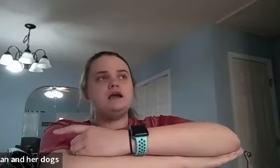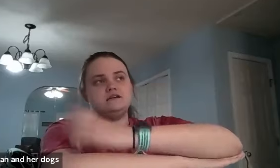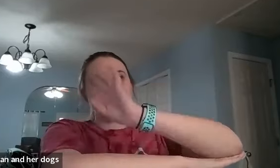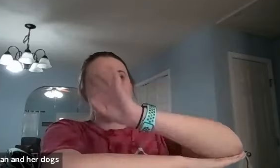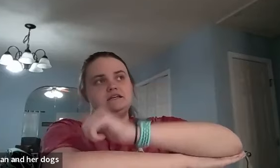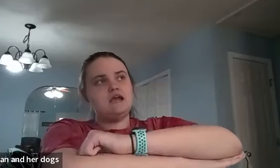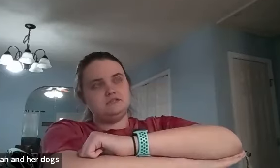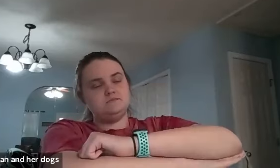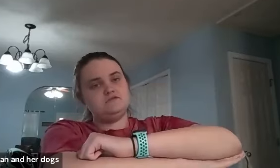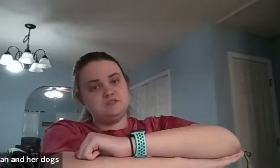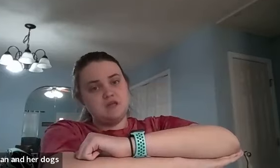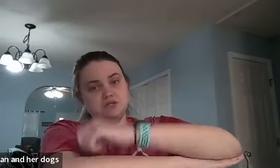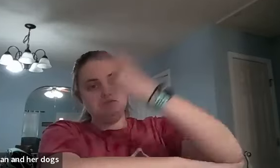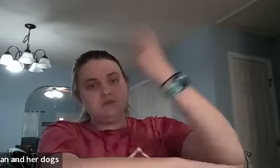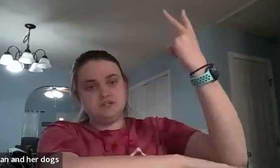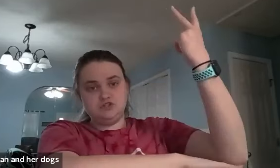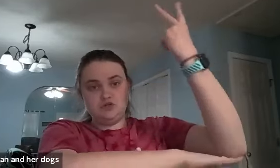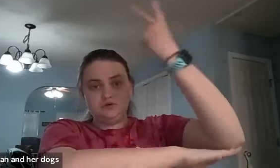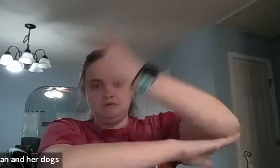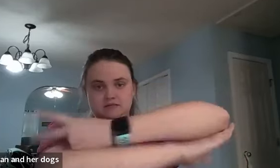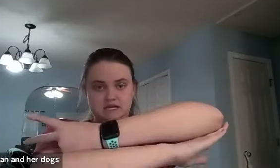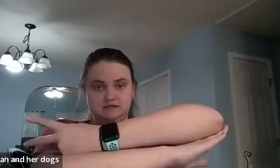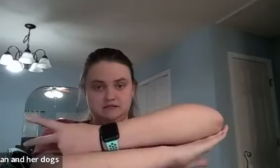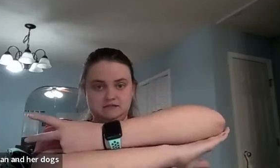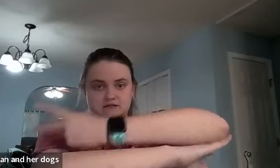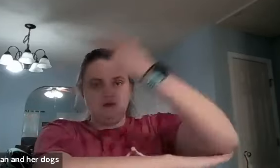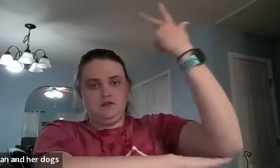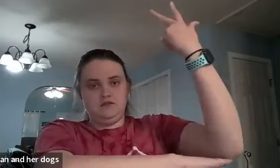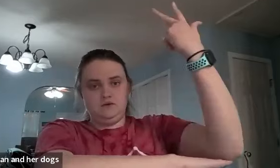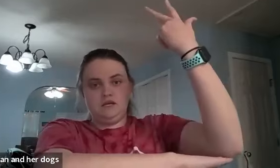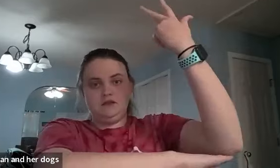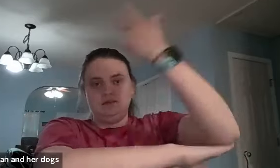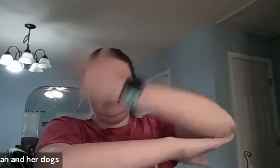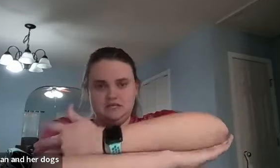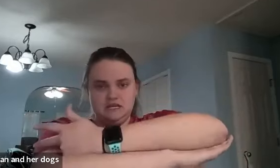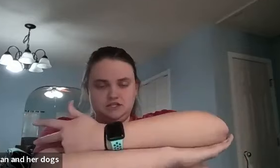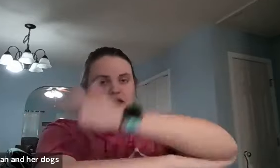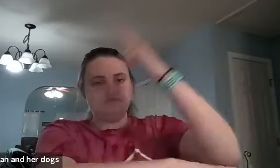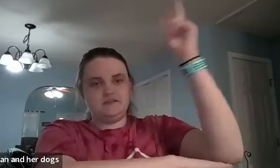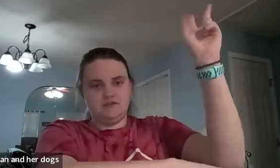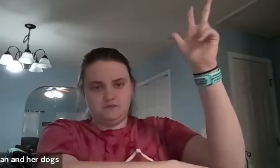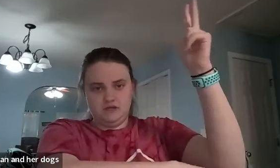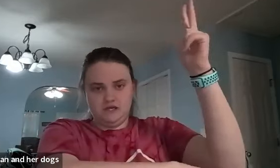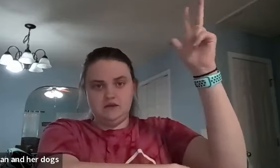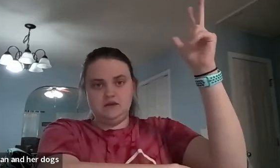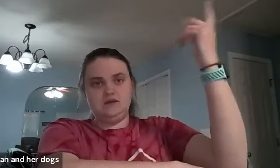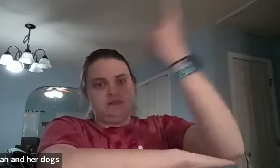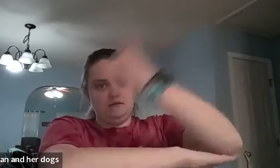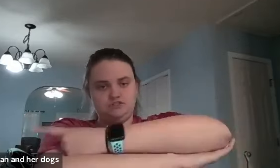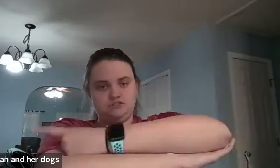I didn't add this, but for day, you can do 2 days. 3 days. You don't have to make that three and then motion to